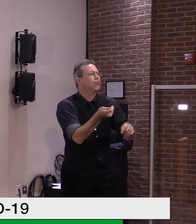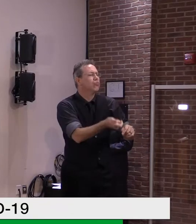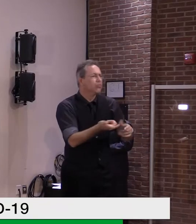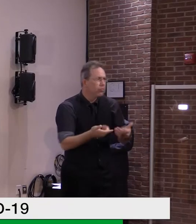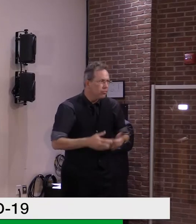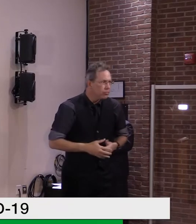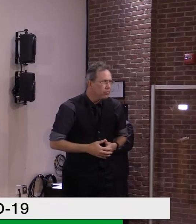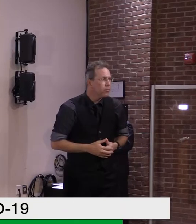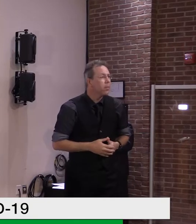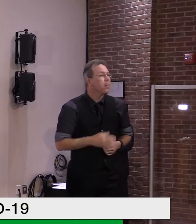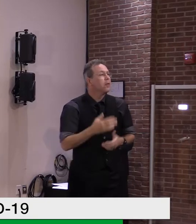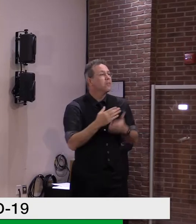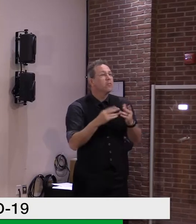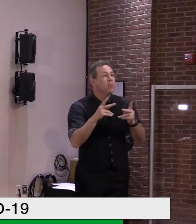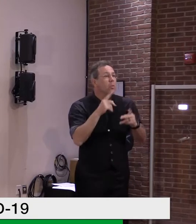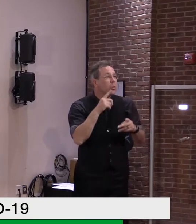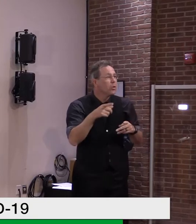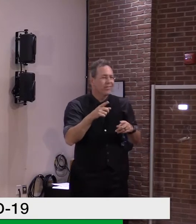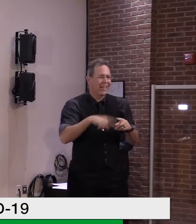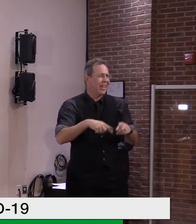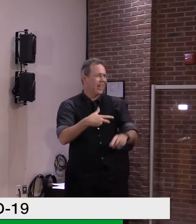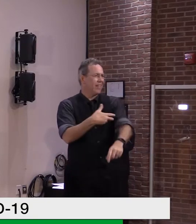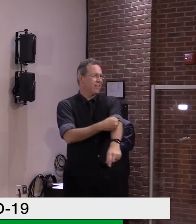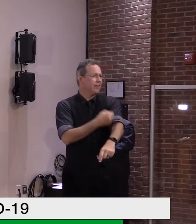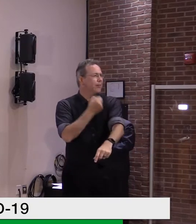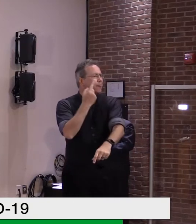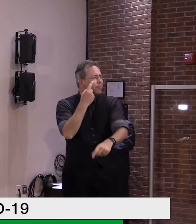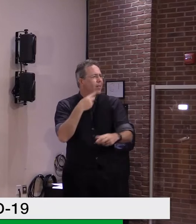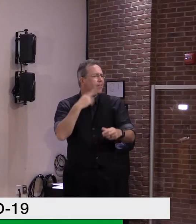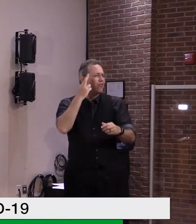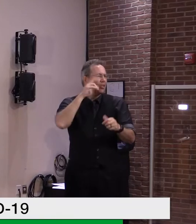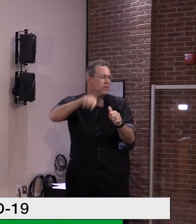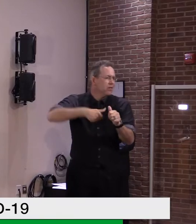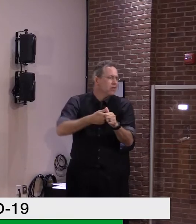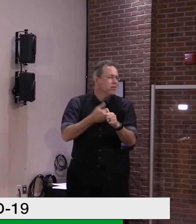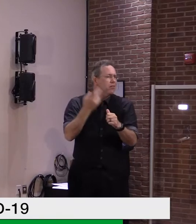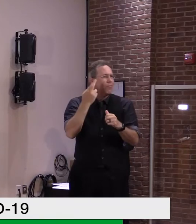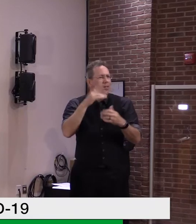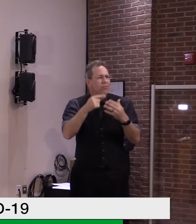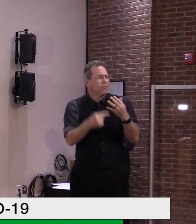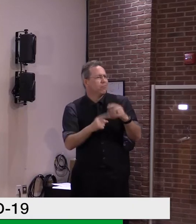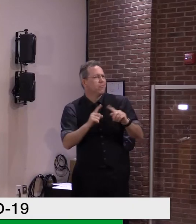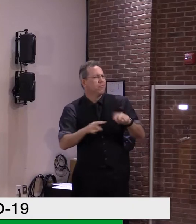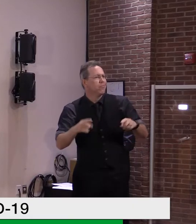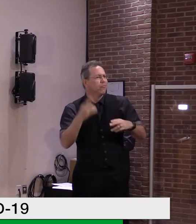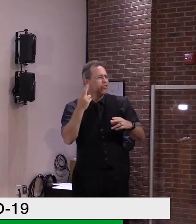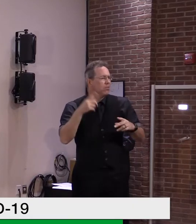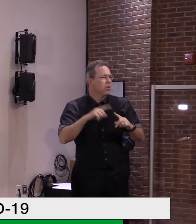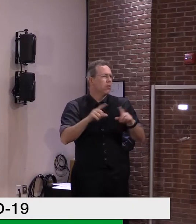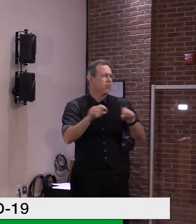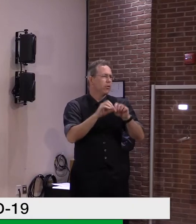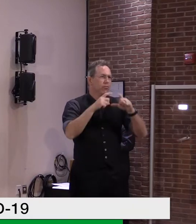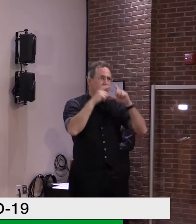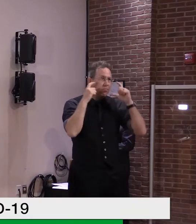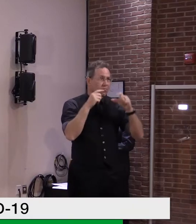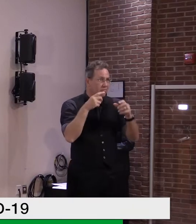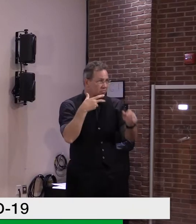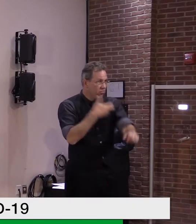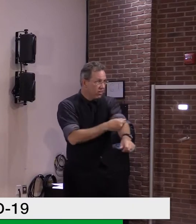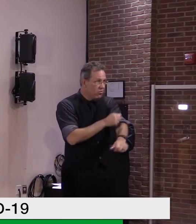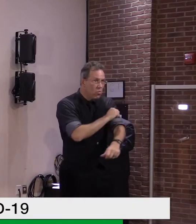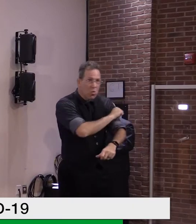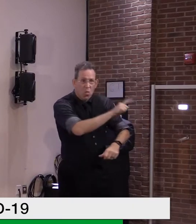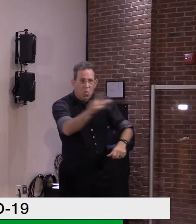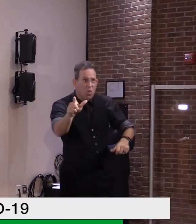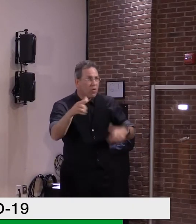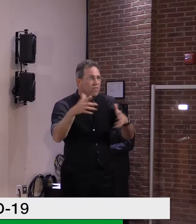be vaccinated for whatever reason, they may still benefit from the fact that so many of the rest of the